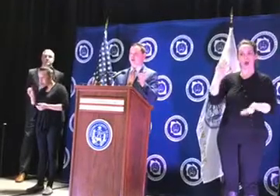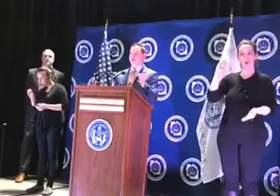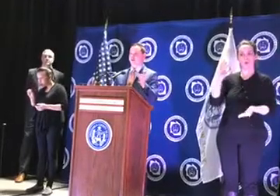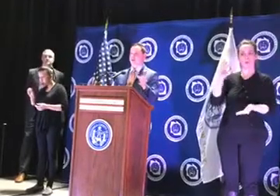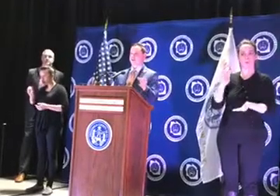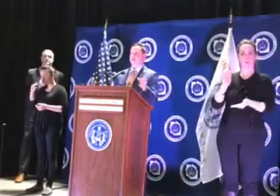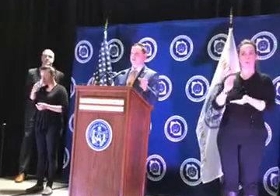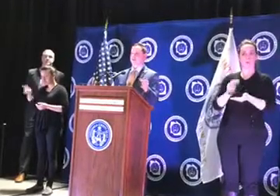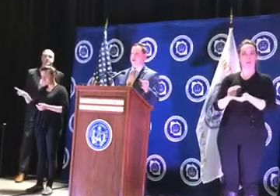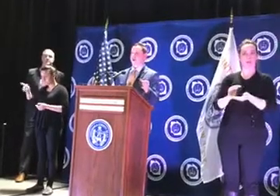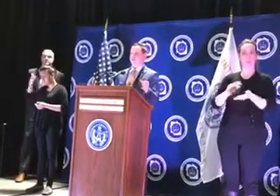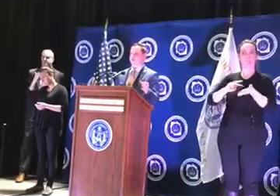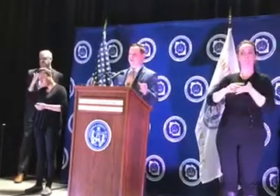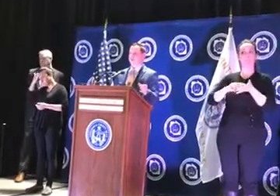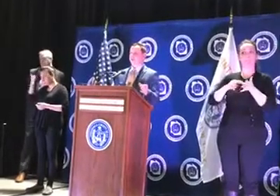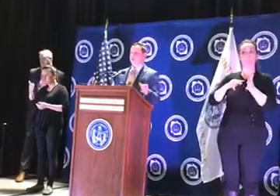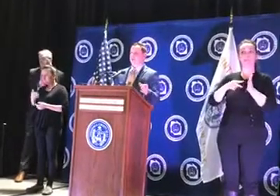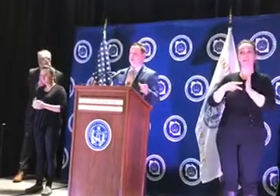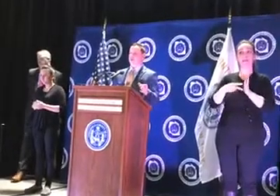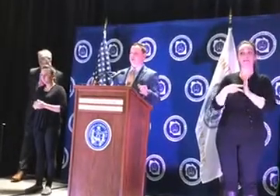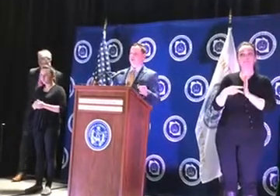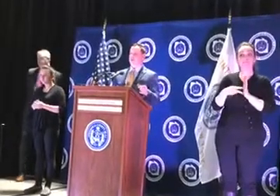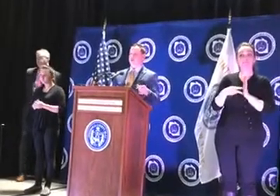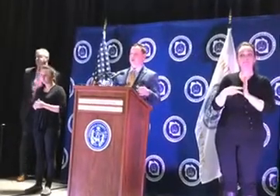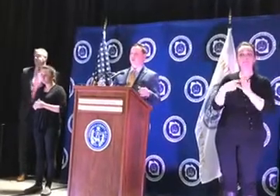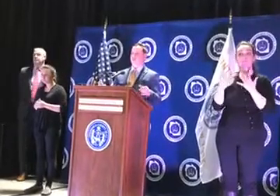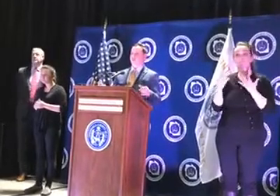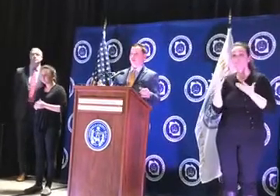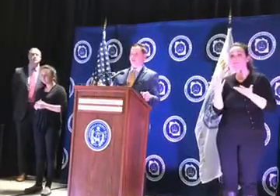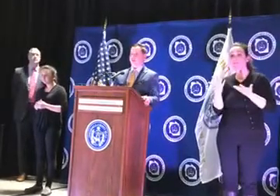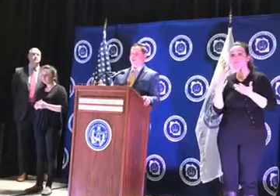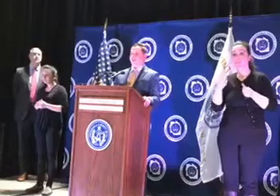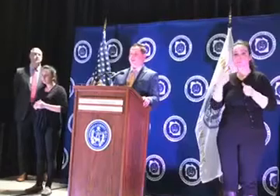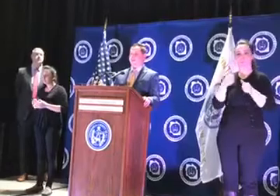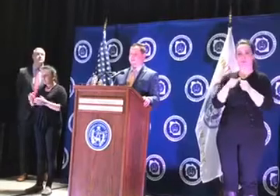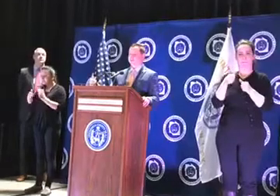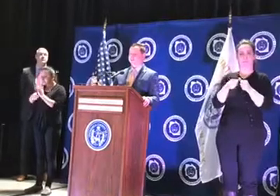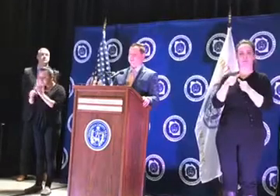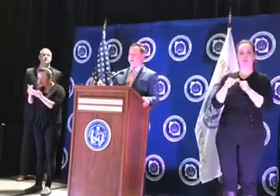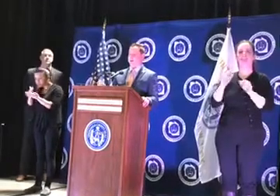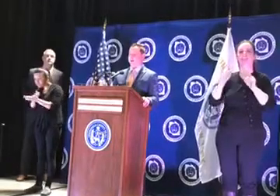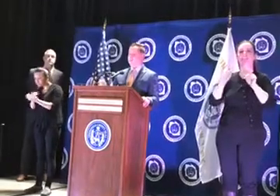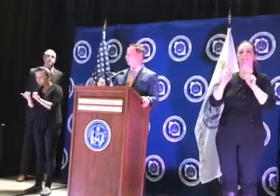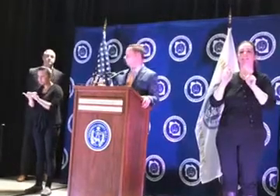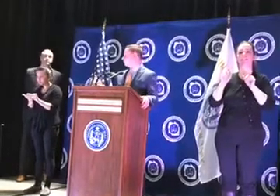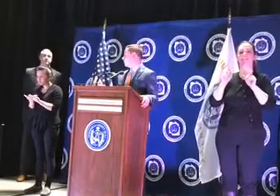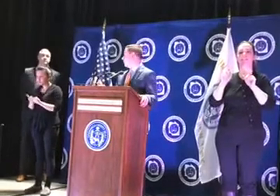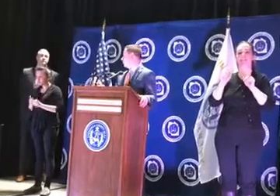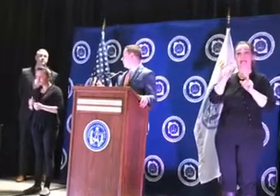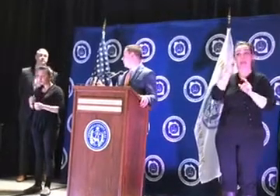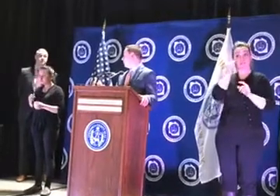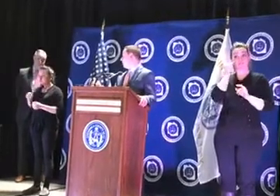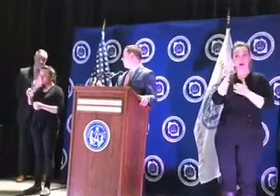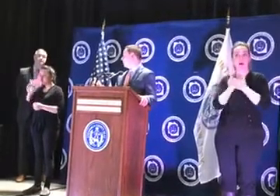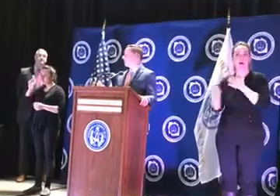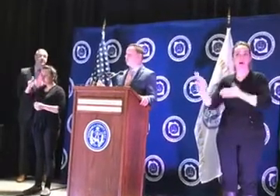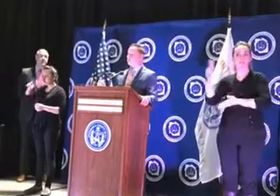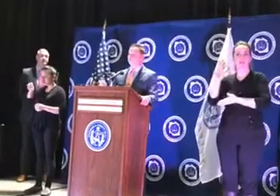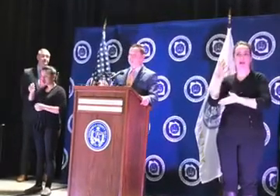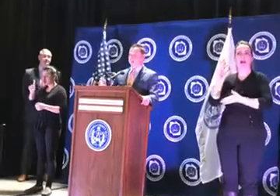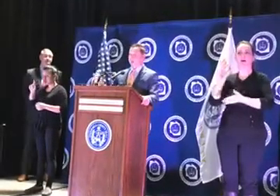about how the testing is done, the upstate, if you're getting a test at upstate, I believe you're still using the Wadsworth